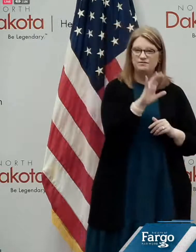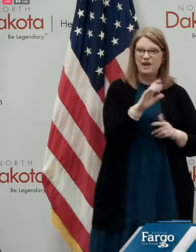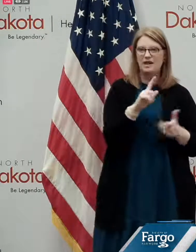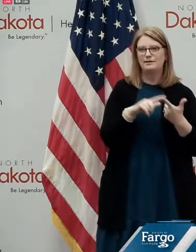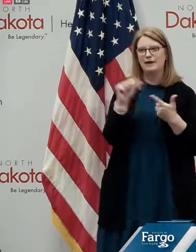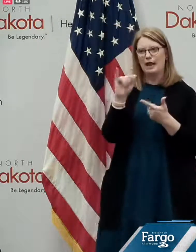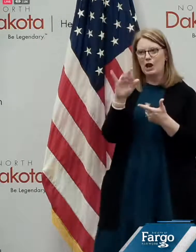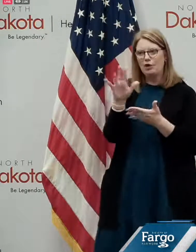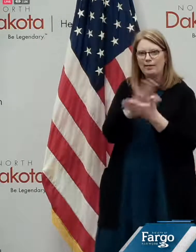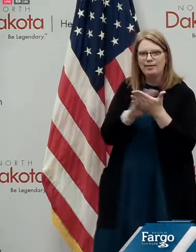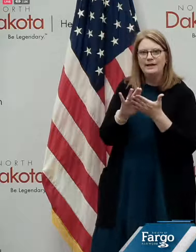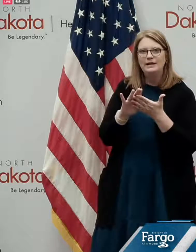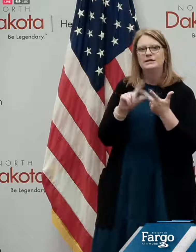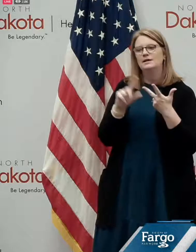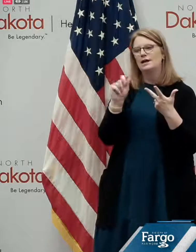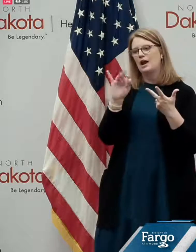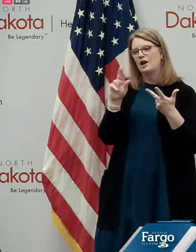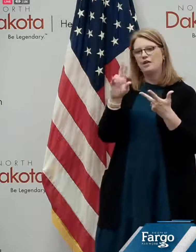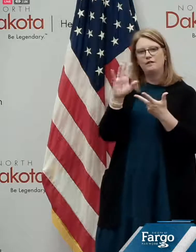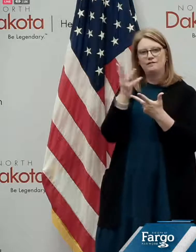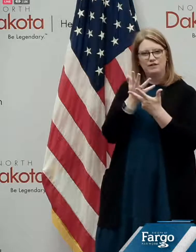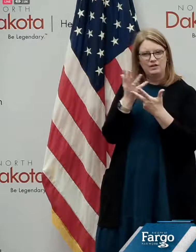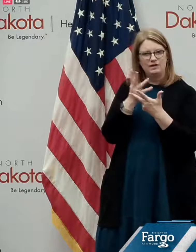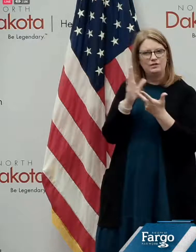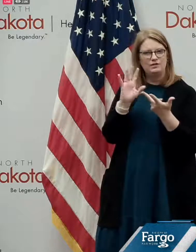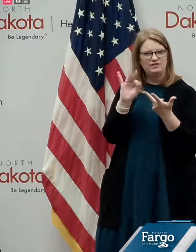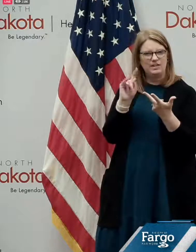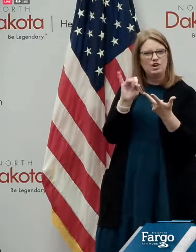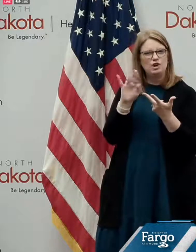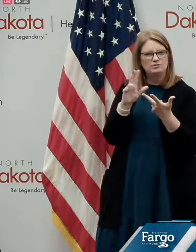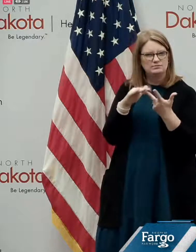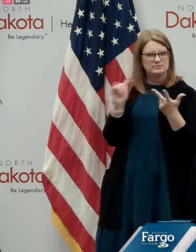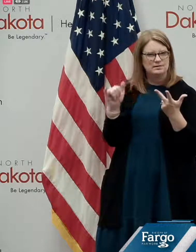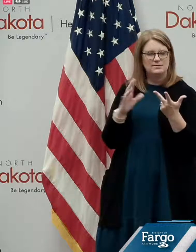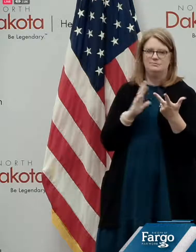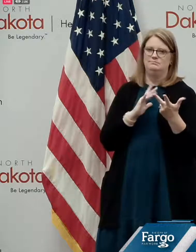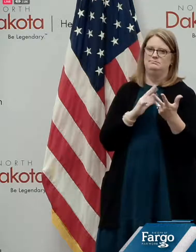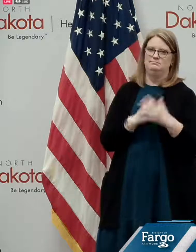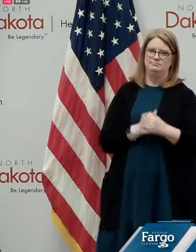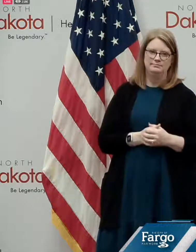cleaning systems, air filtration systems are other examples.